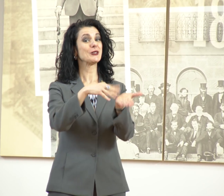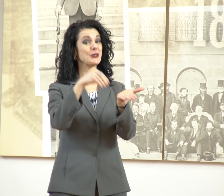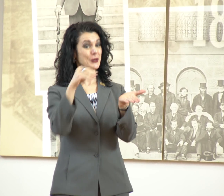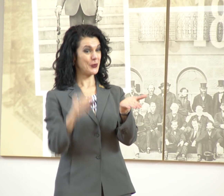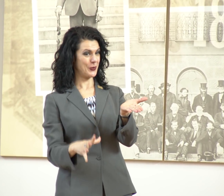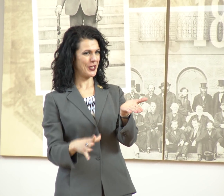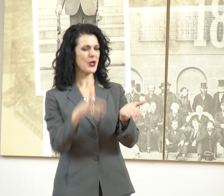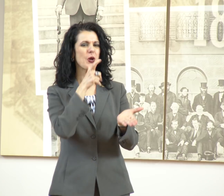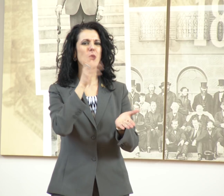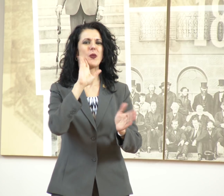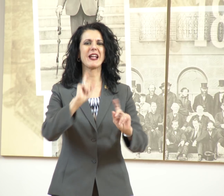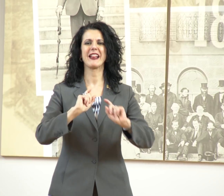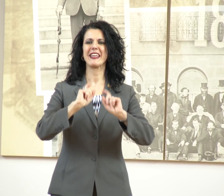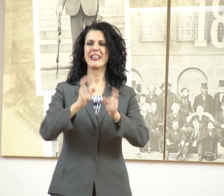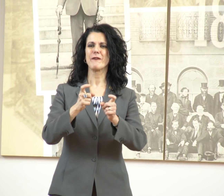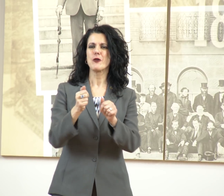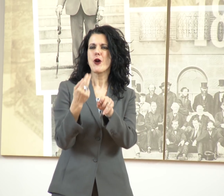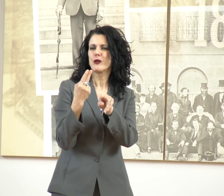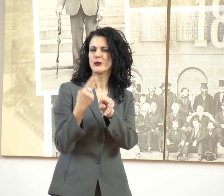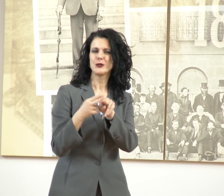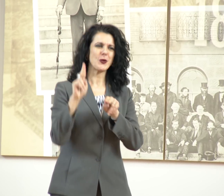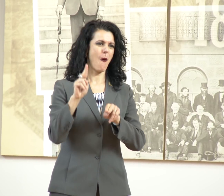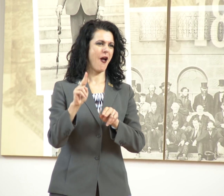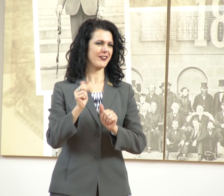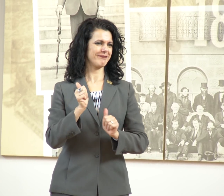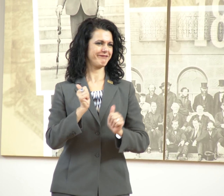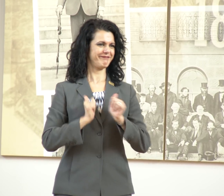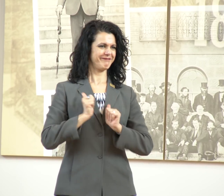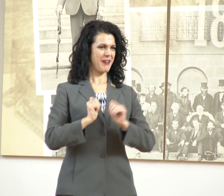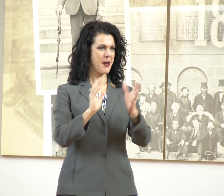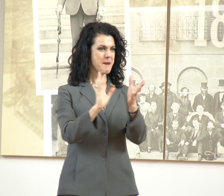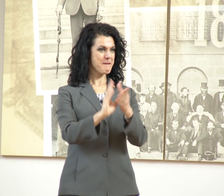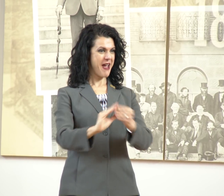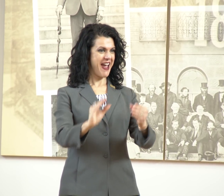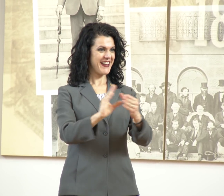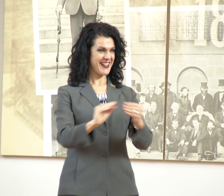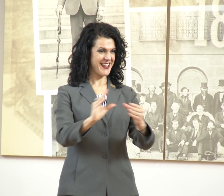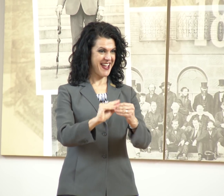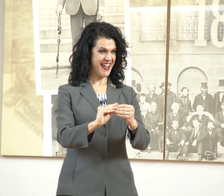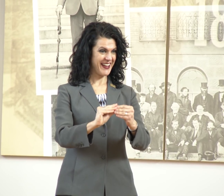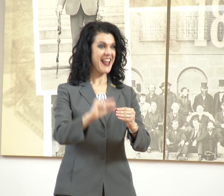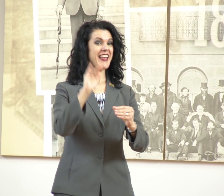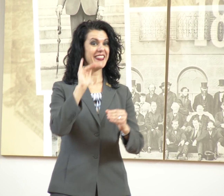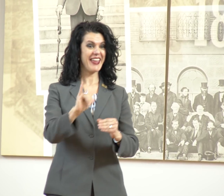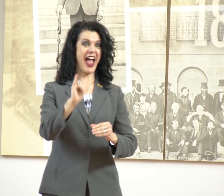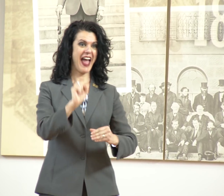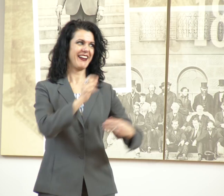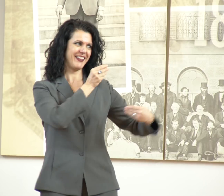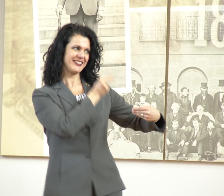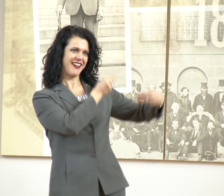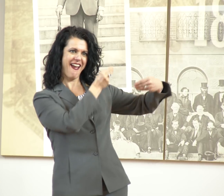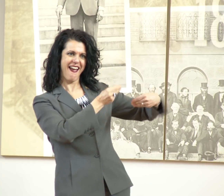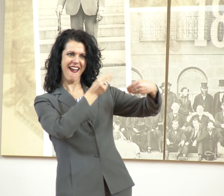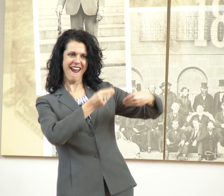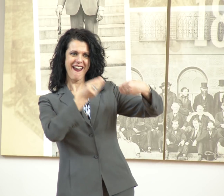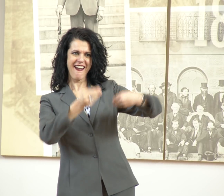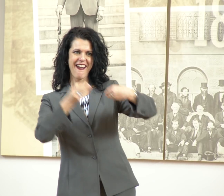Now I would like to take this opportunity to introduce a student who will provide a short performance